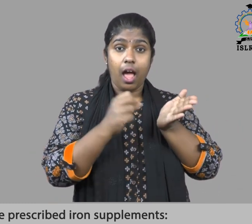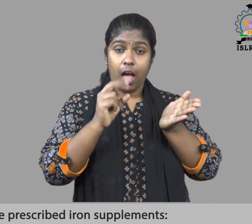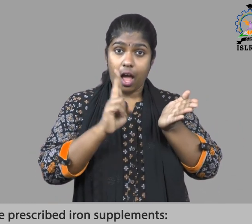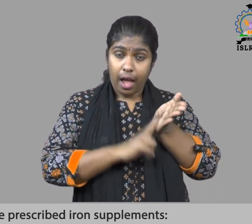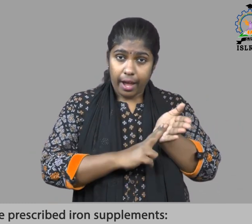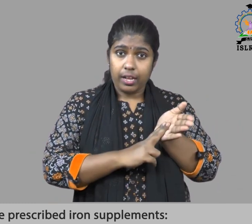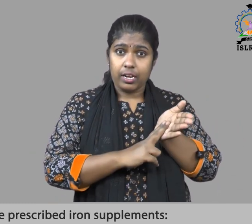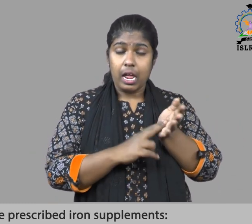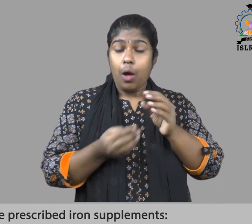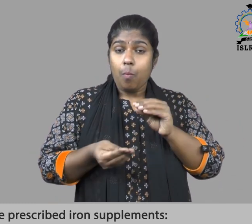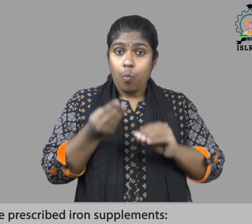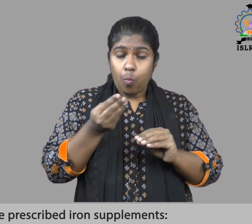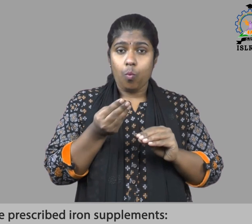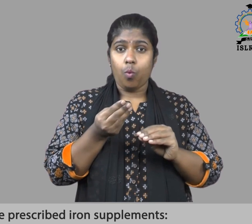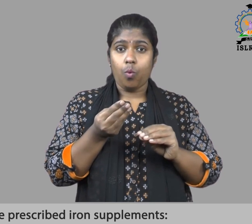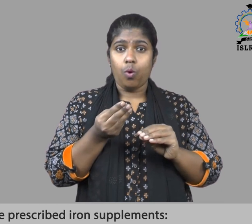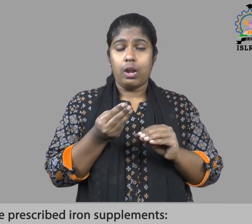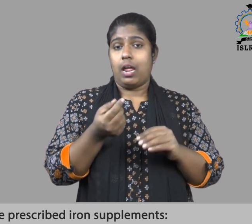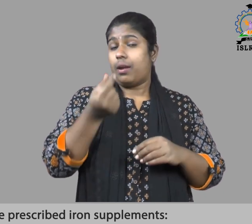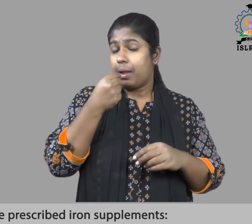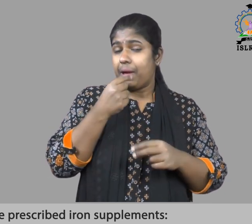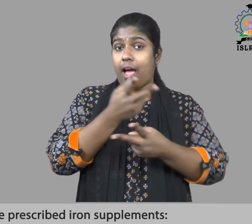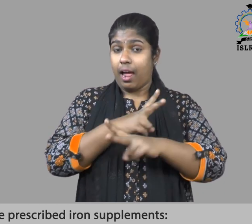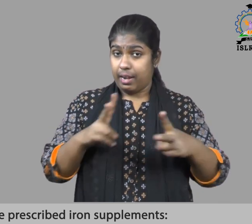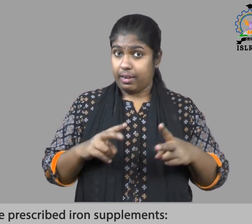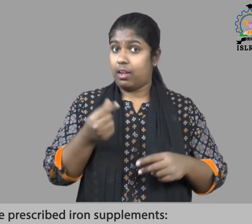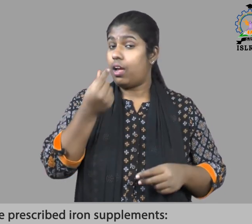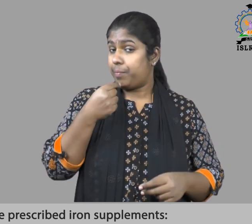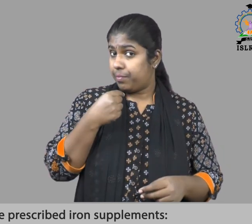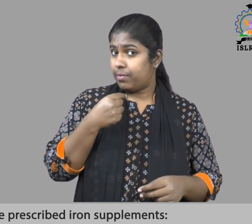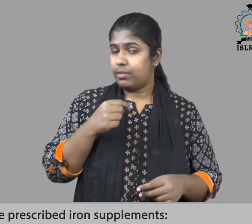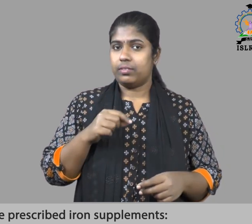In addition, take prescribed iron supplements.